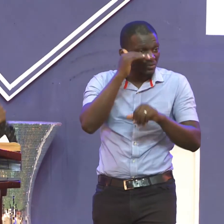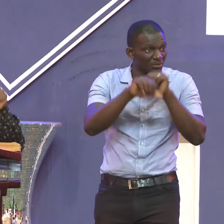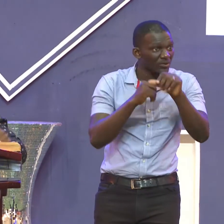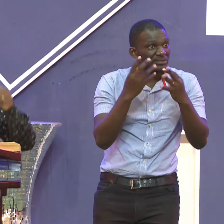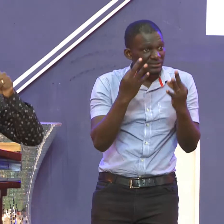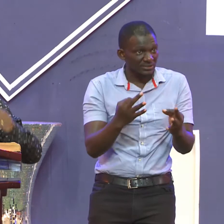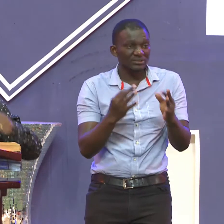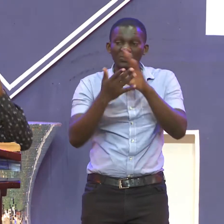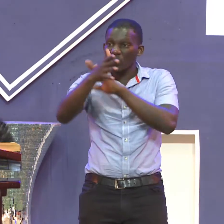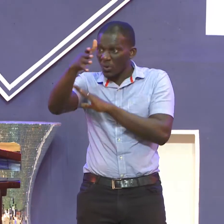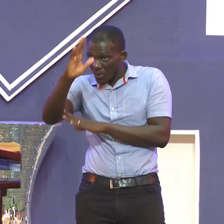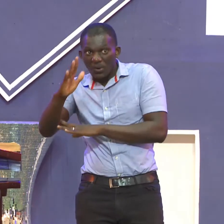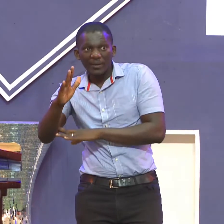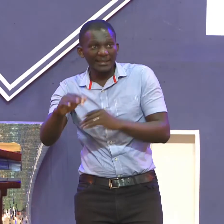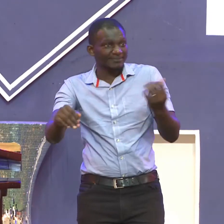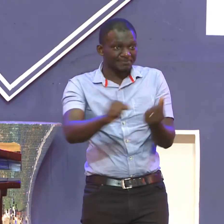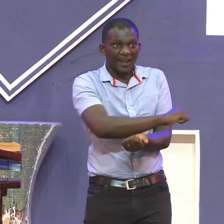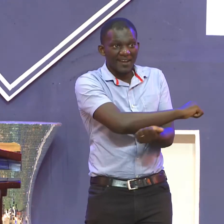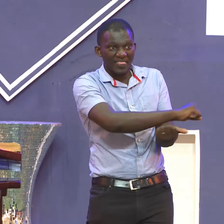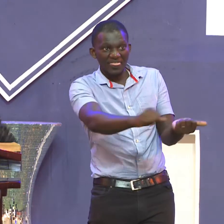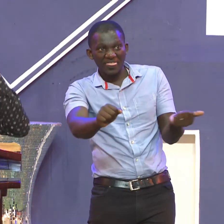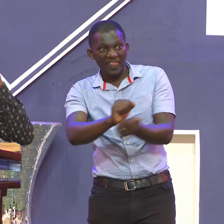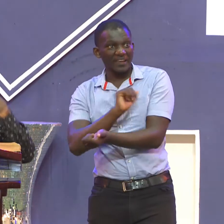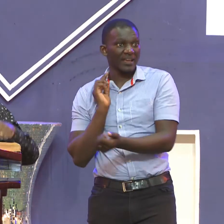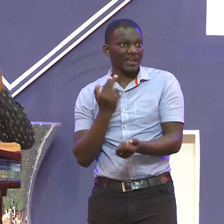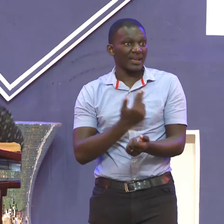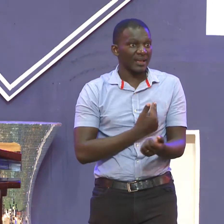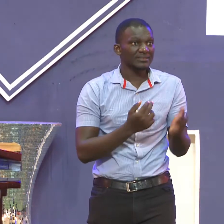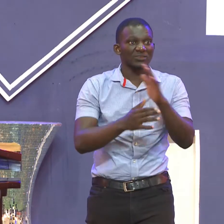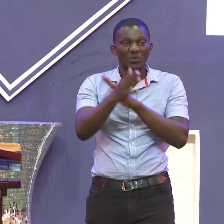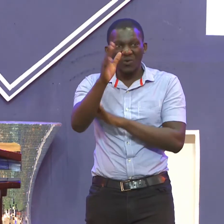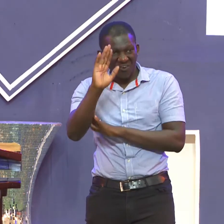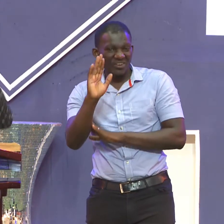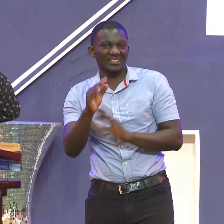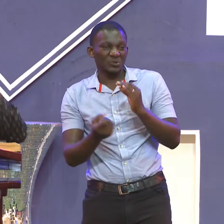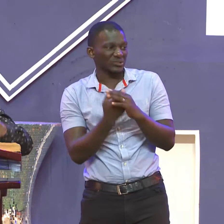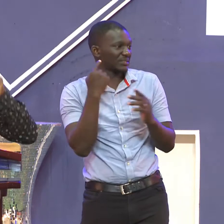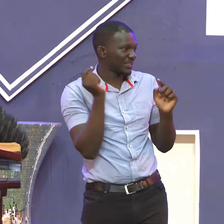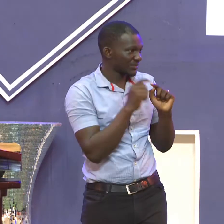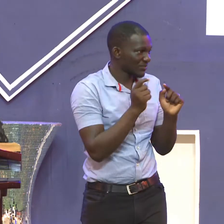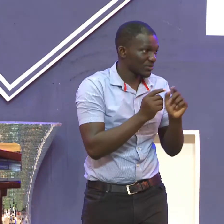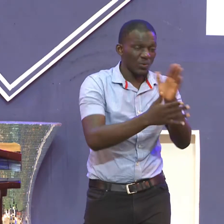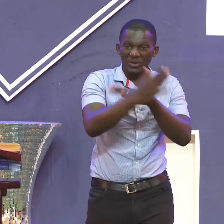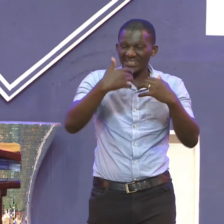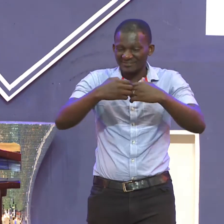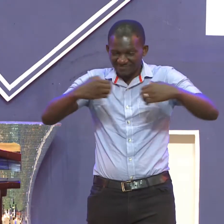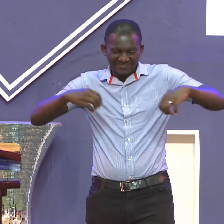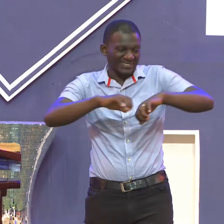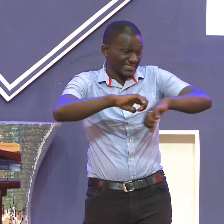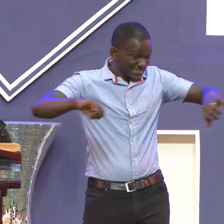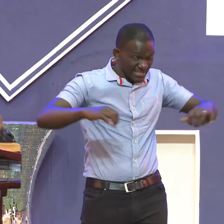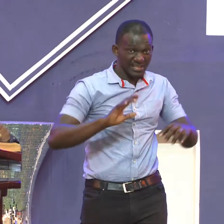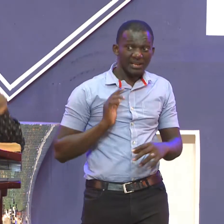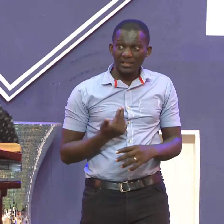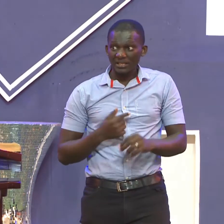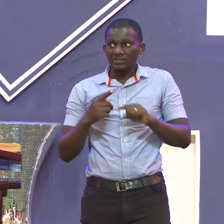ya tutakudde takudde he's the one that has torn us ya tufumise he's the one that has stricken ya tuyuziza he's the one that is tearing